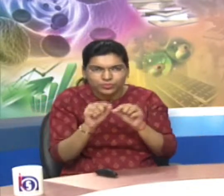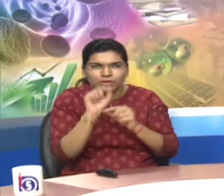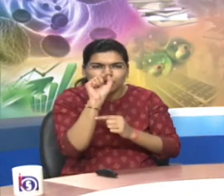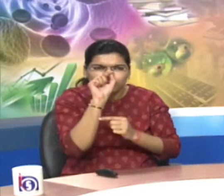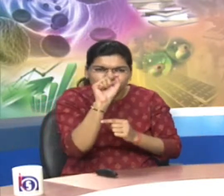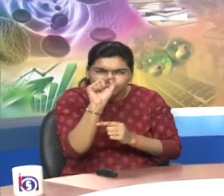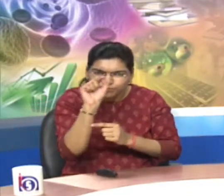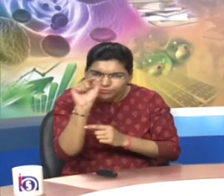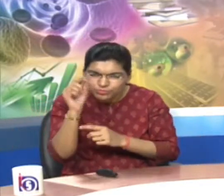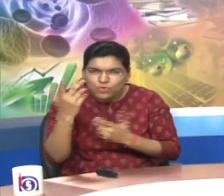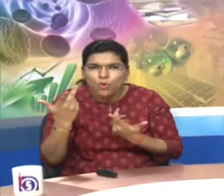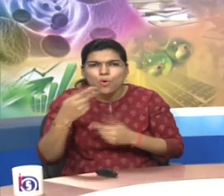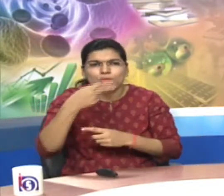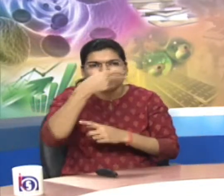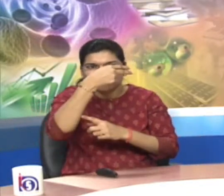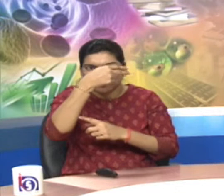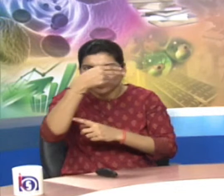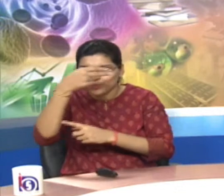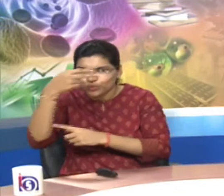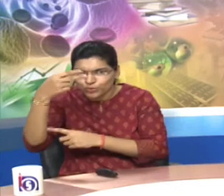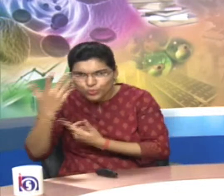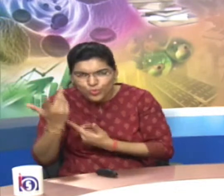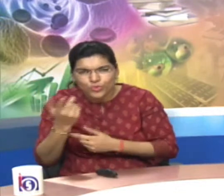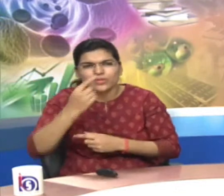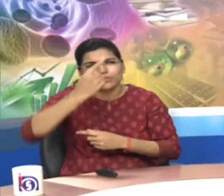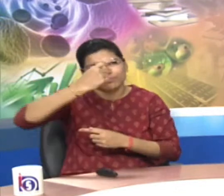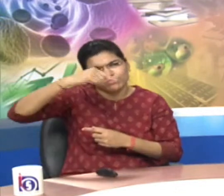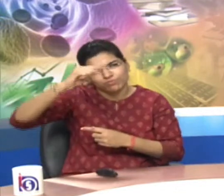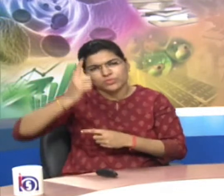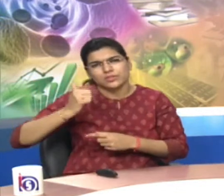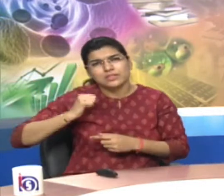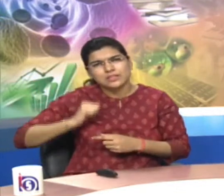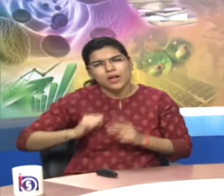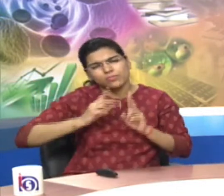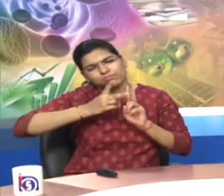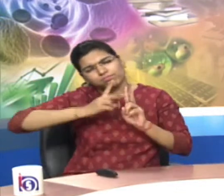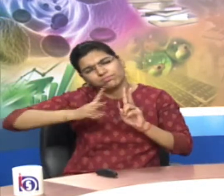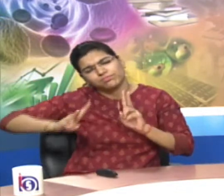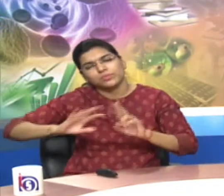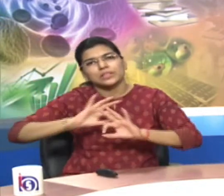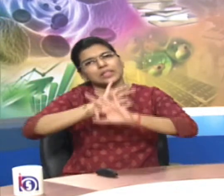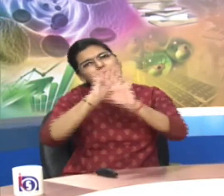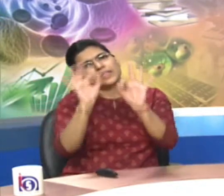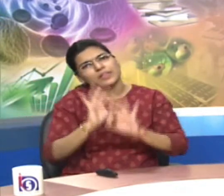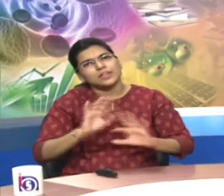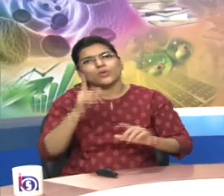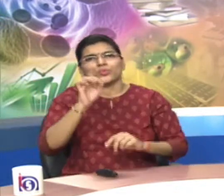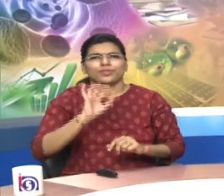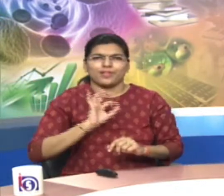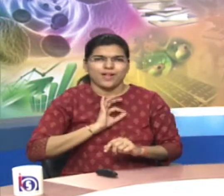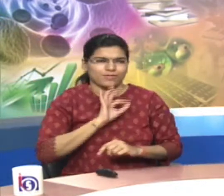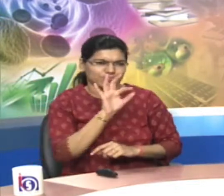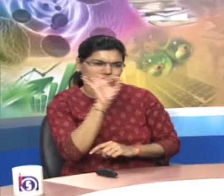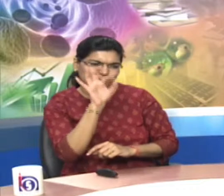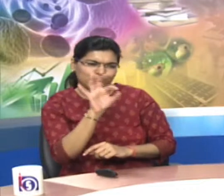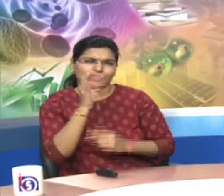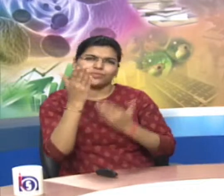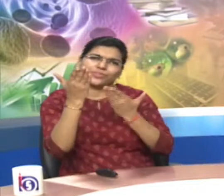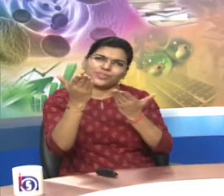ready-made. It has some design, straight line or dotted design. There are different styles of making border. You